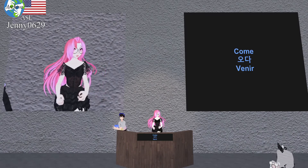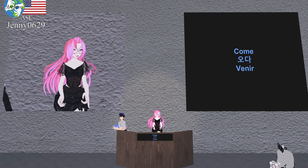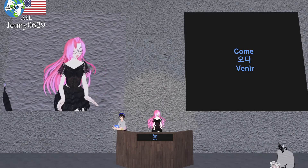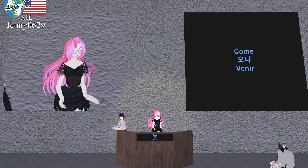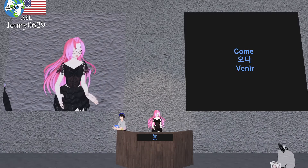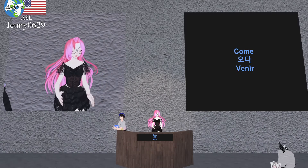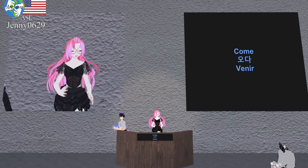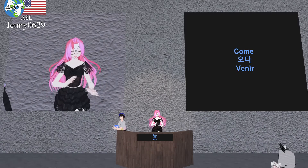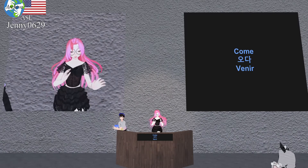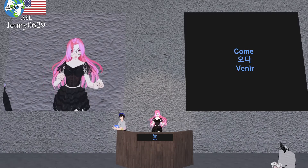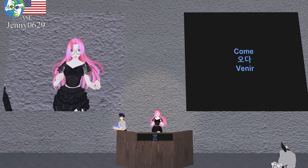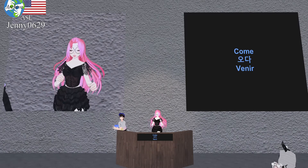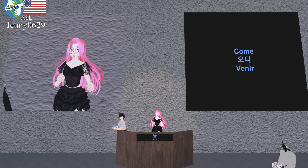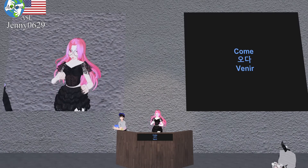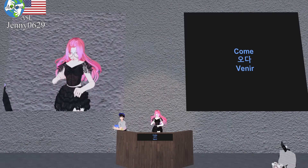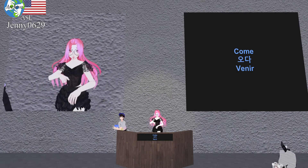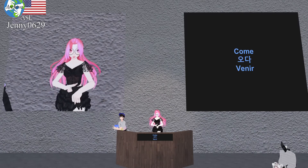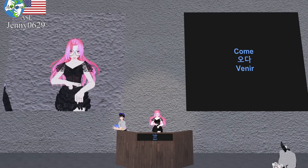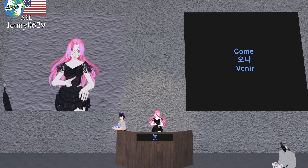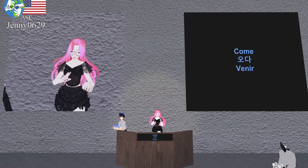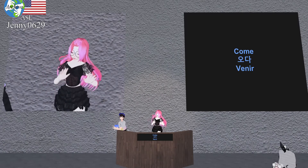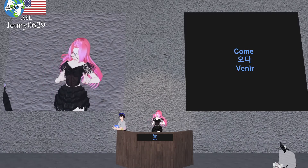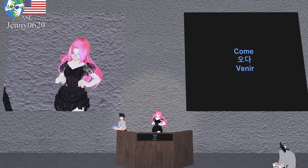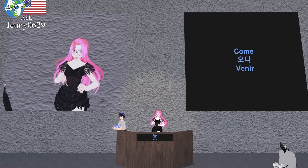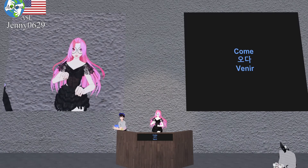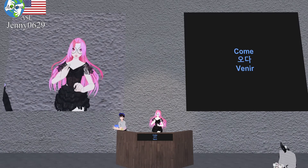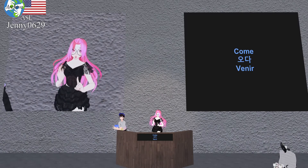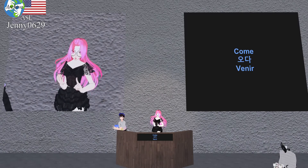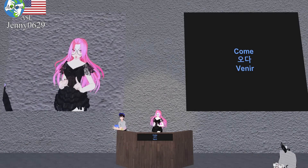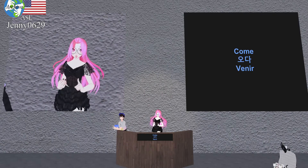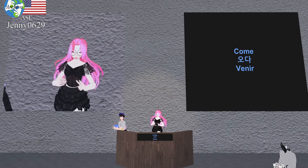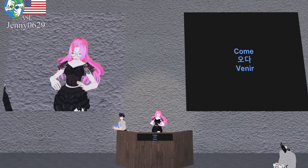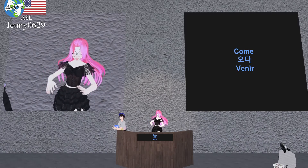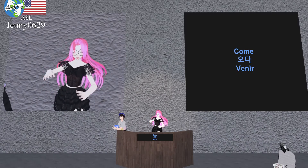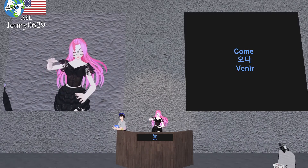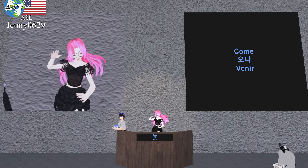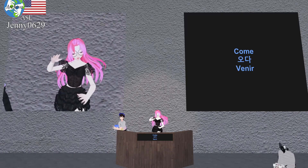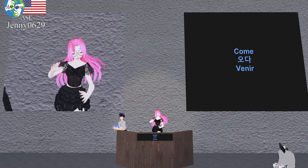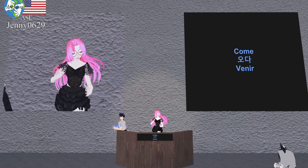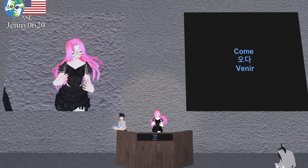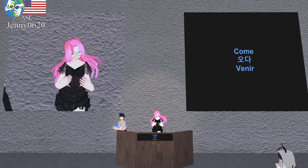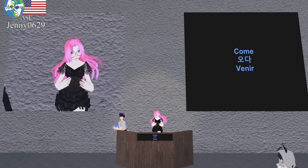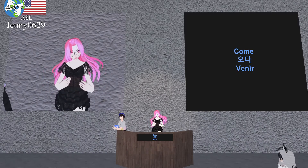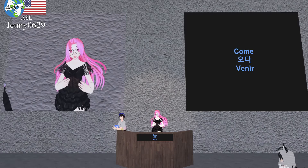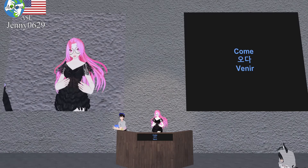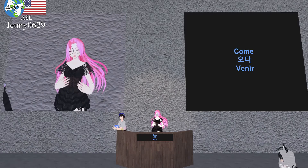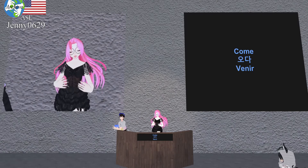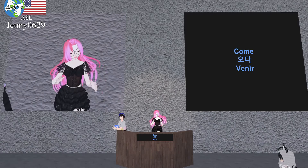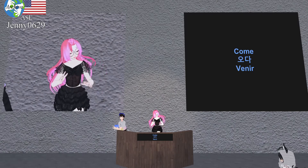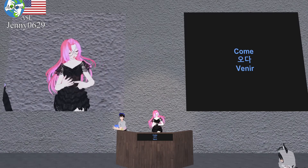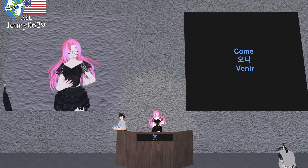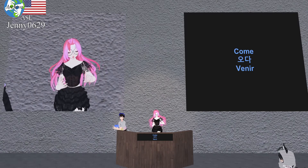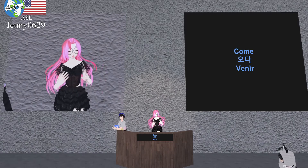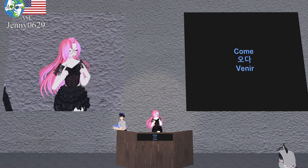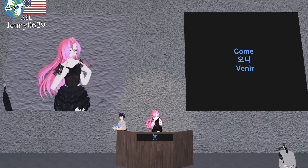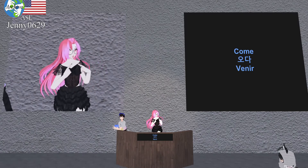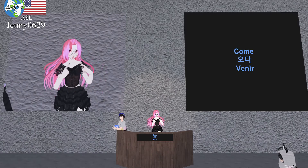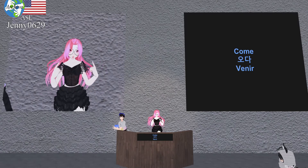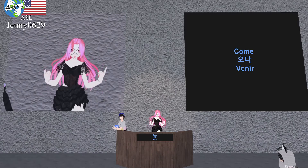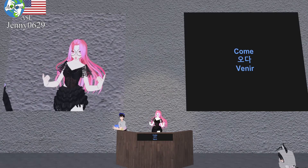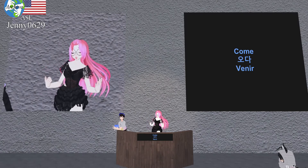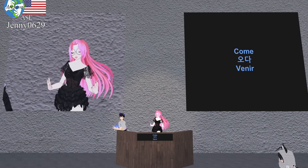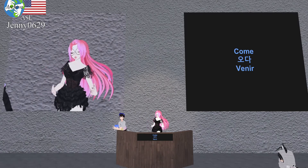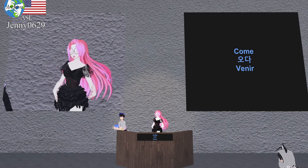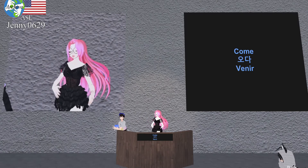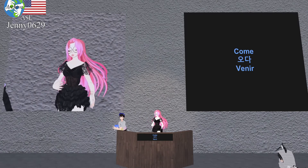special. And it usually means that you're accepted into this community and that you've grown enough to earn one. But sometimes they're also